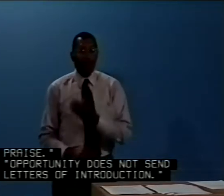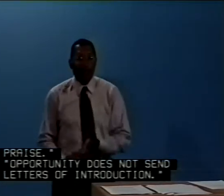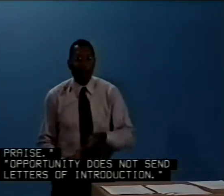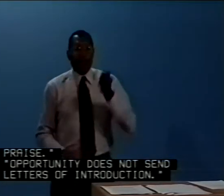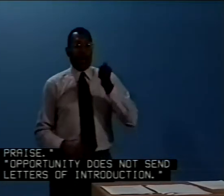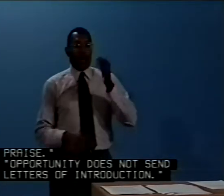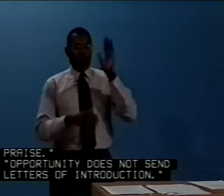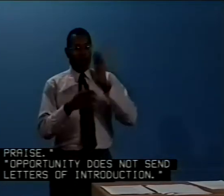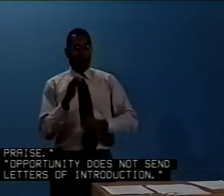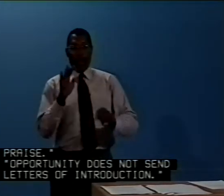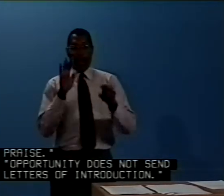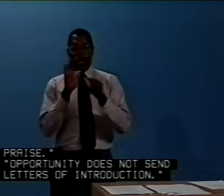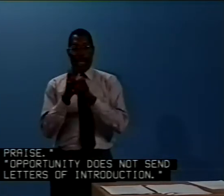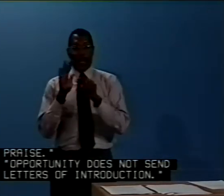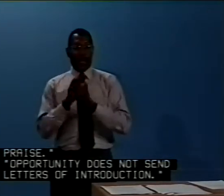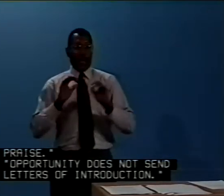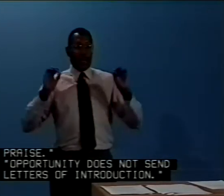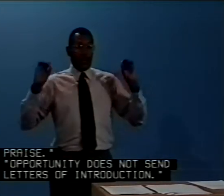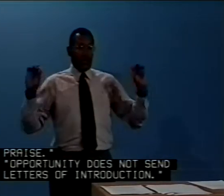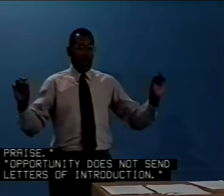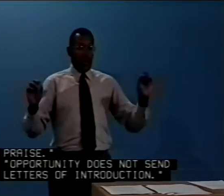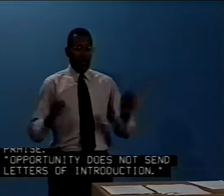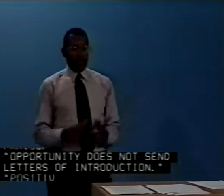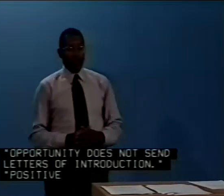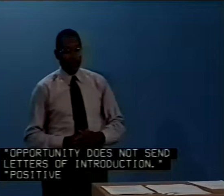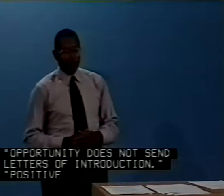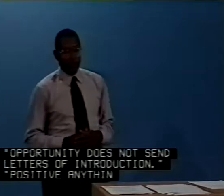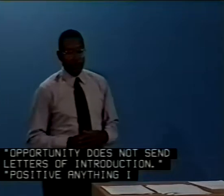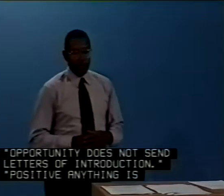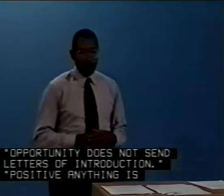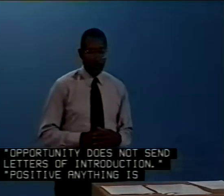Positive anything is better than negative nothing.